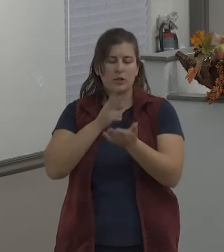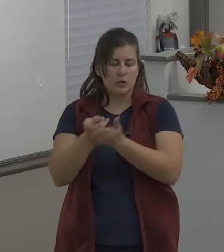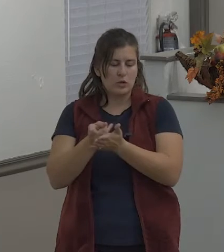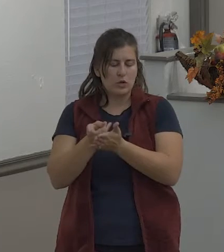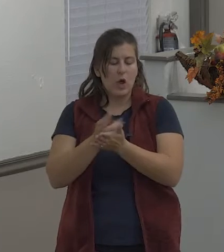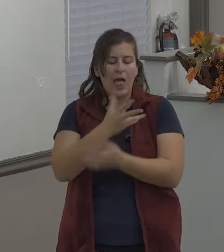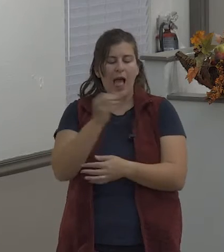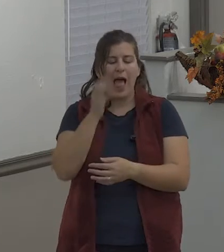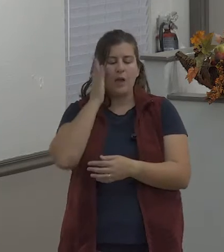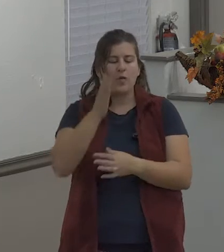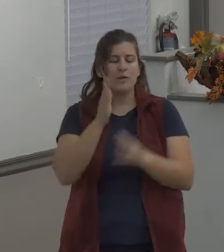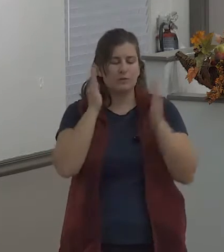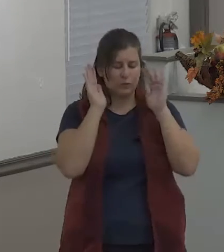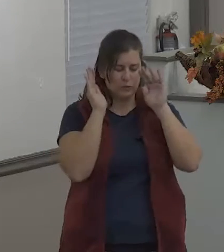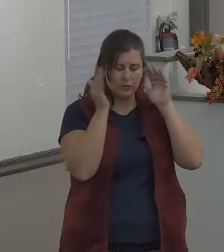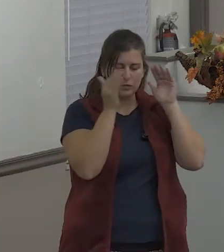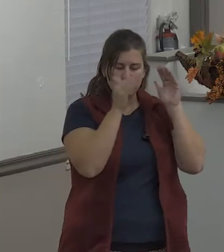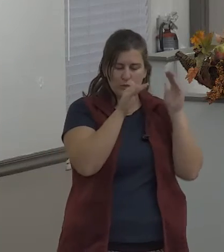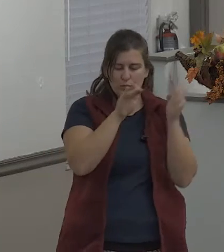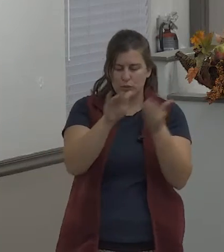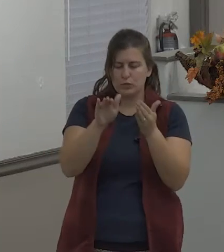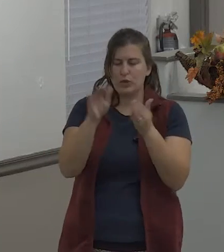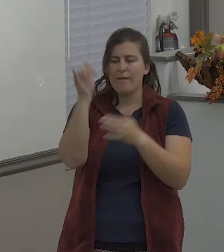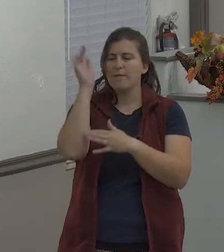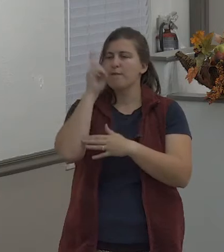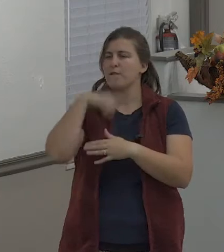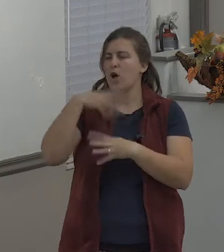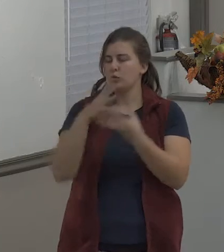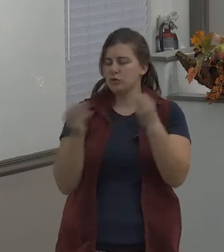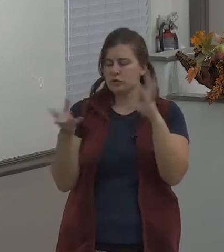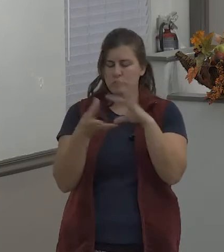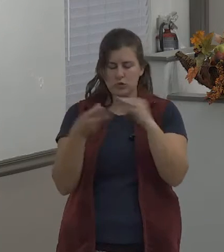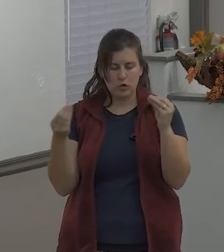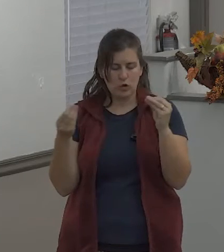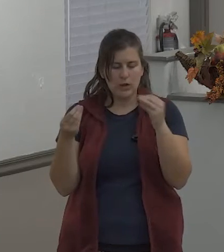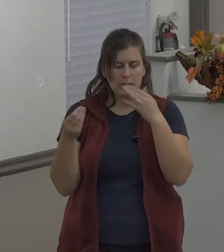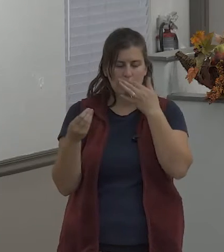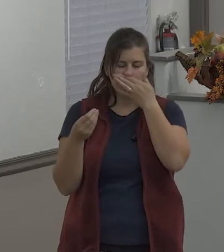the truth and shall be turned unto fables.